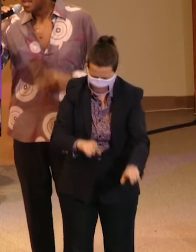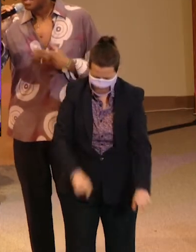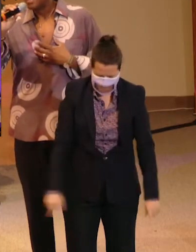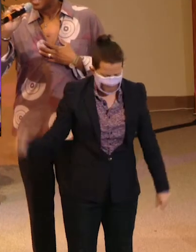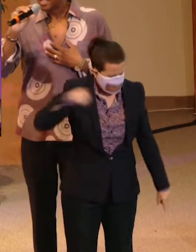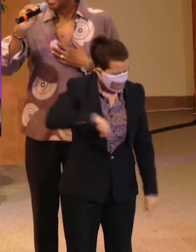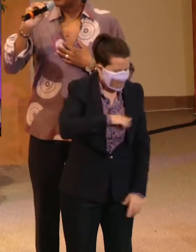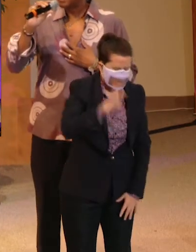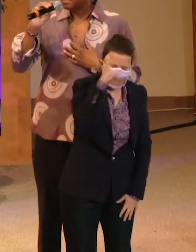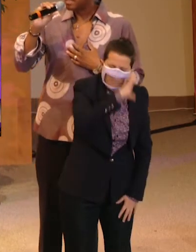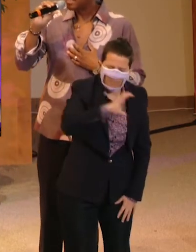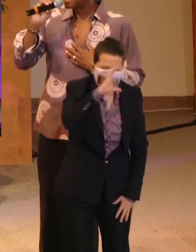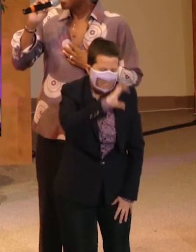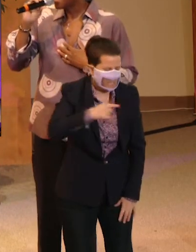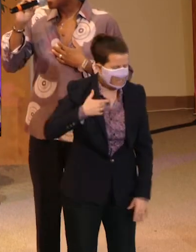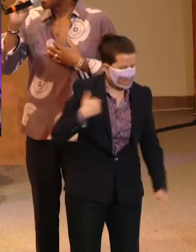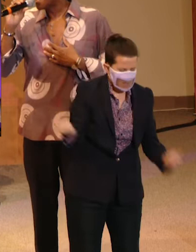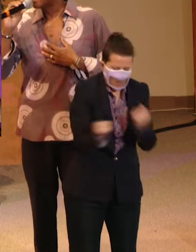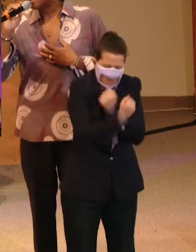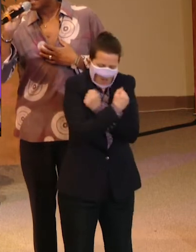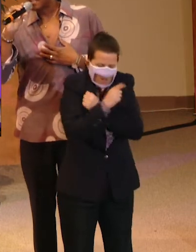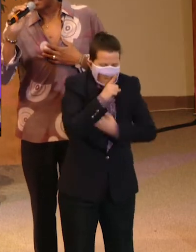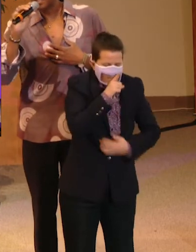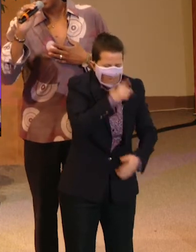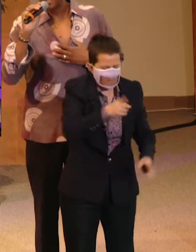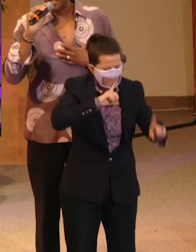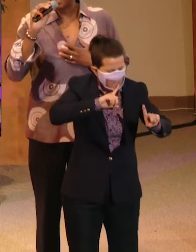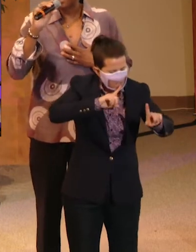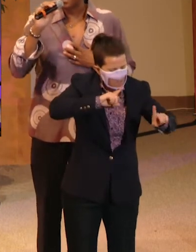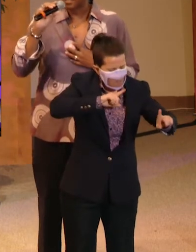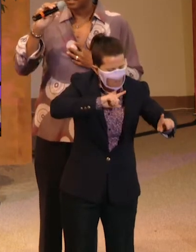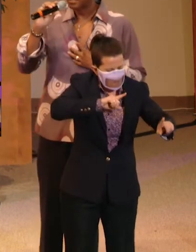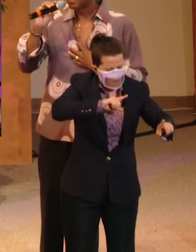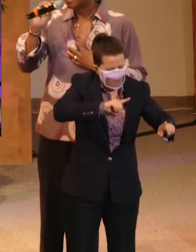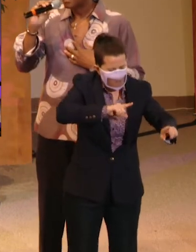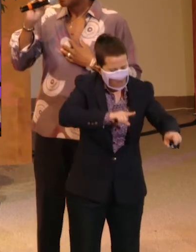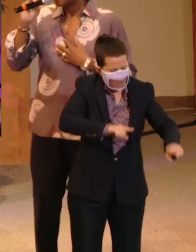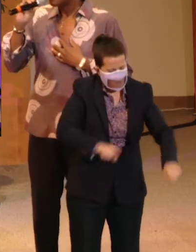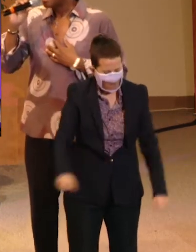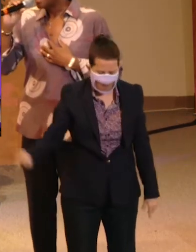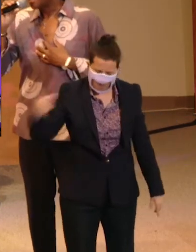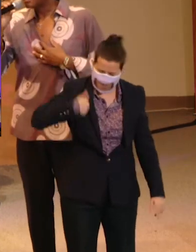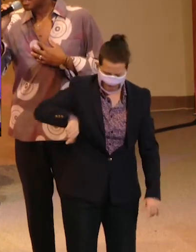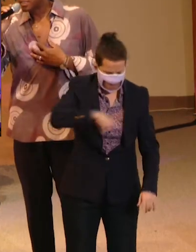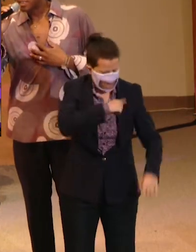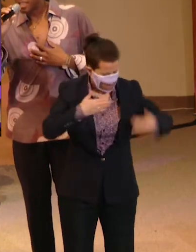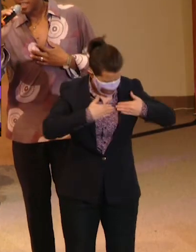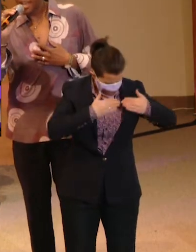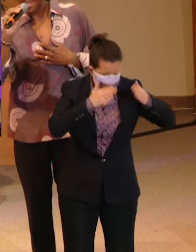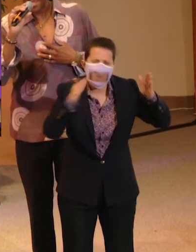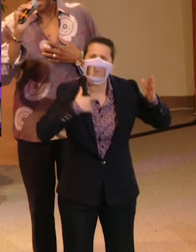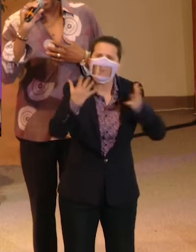that love is the answer. We all behold the love. Love is